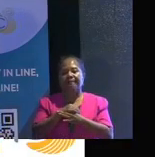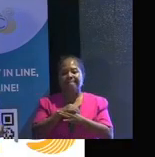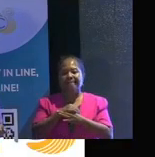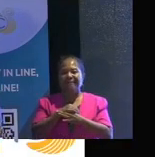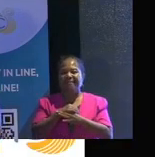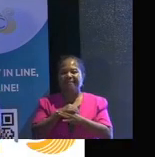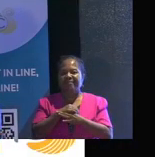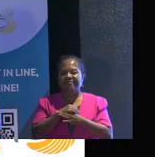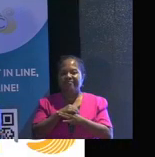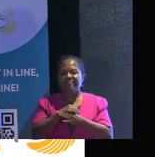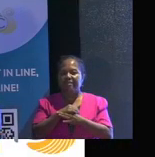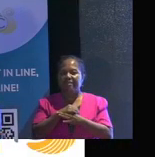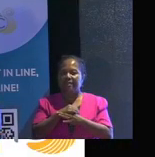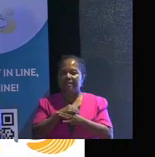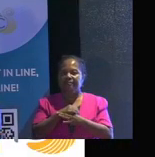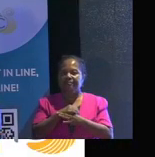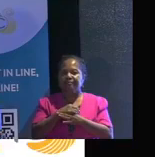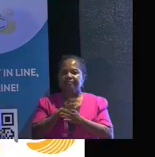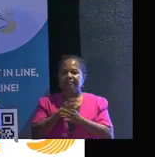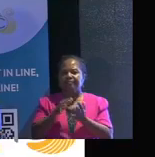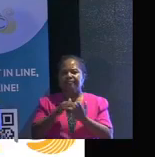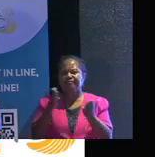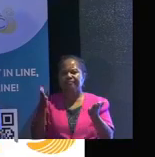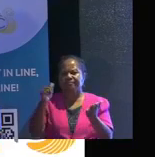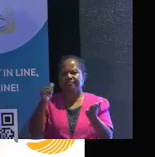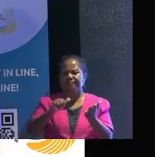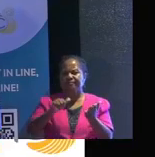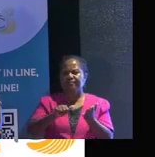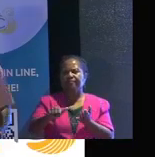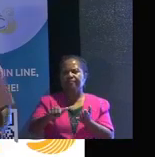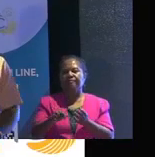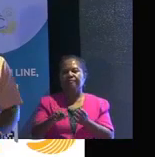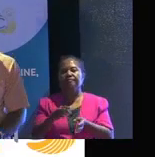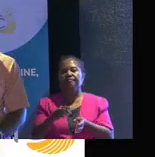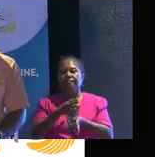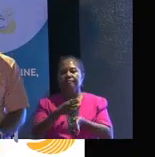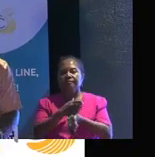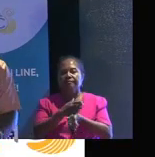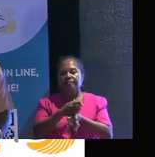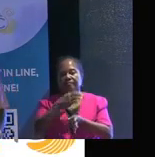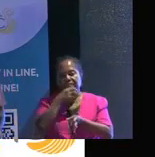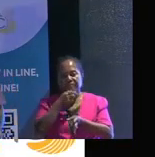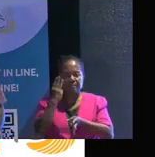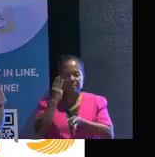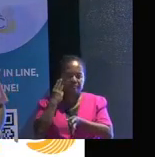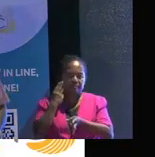It is valid from the time of lodgement with the employer or approval by the IRC.